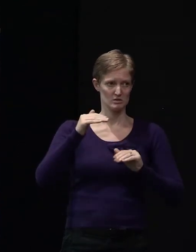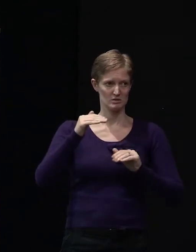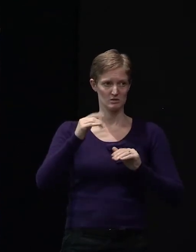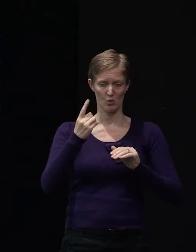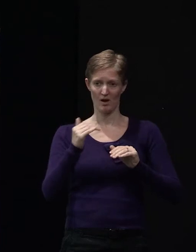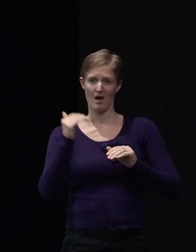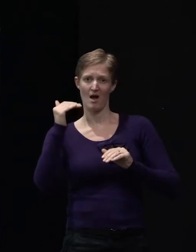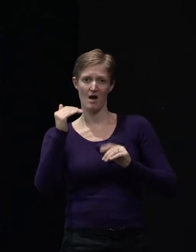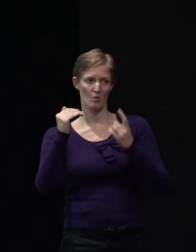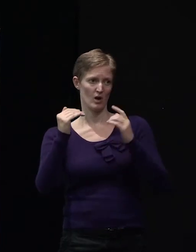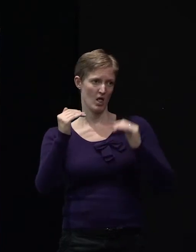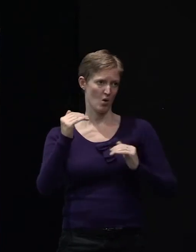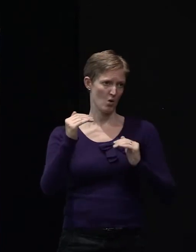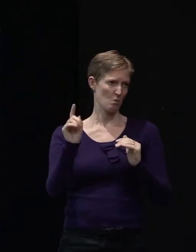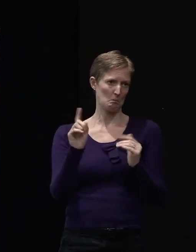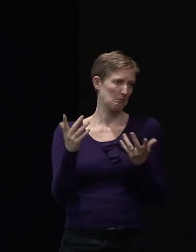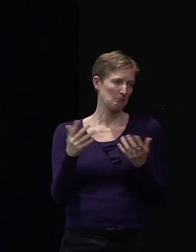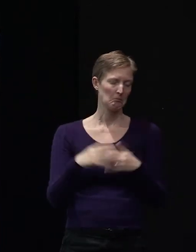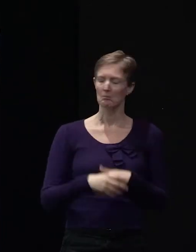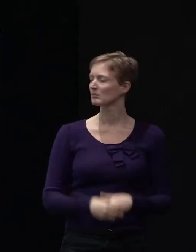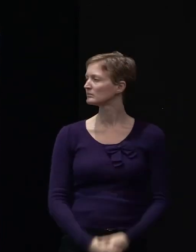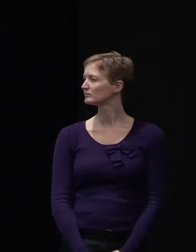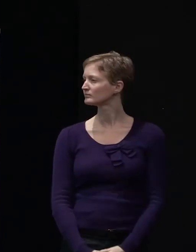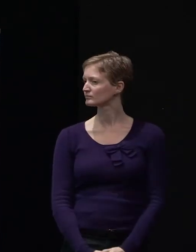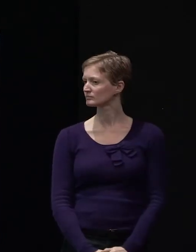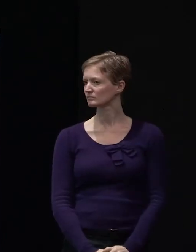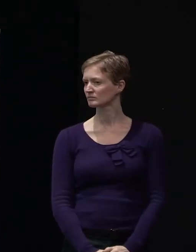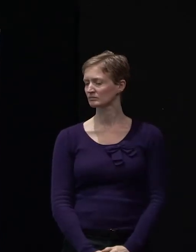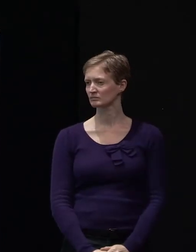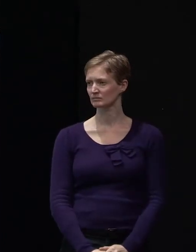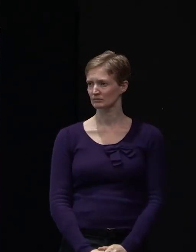other. Okay, Malcolm?